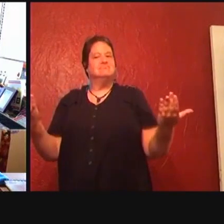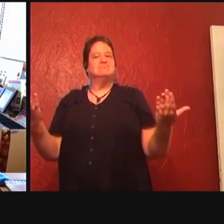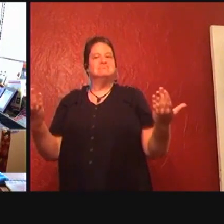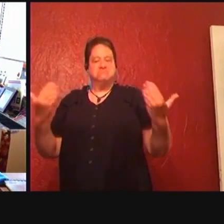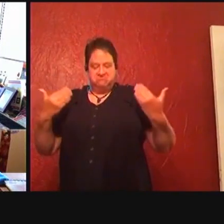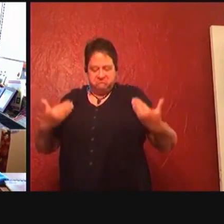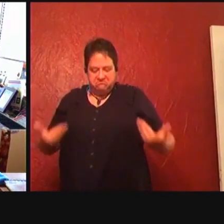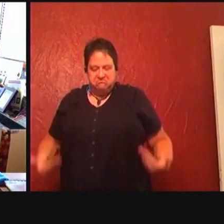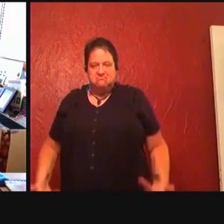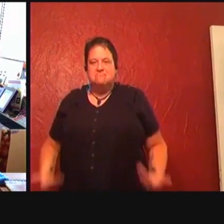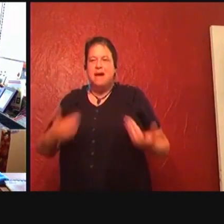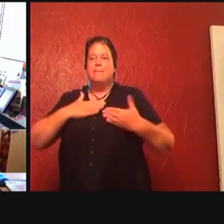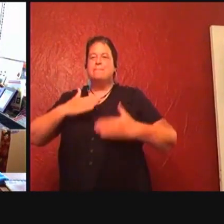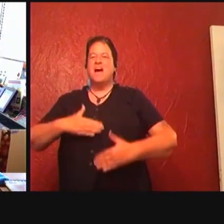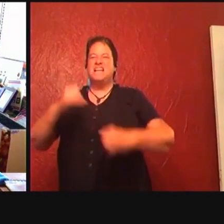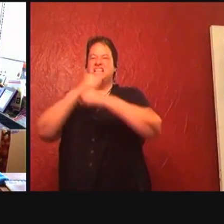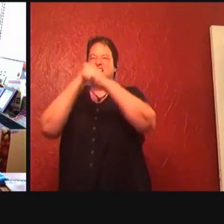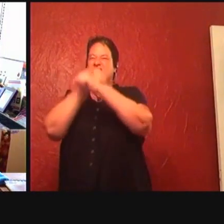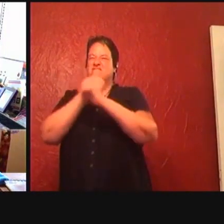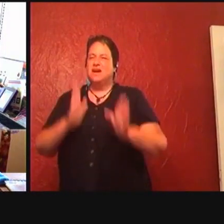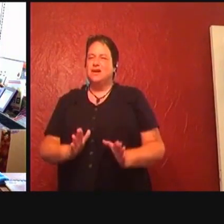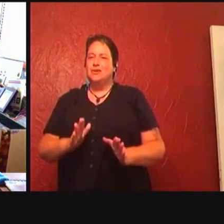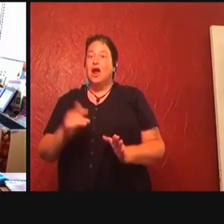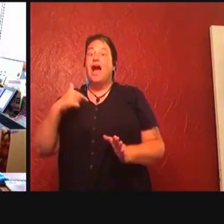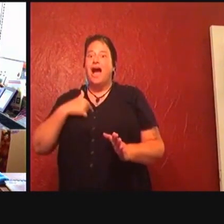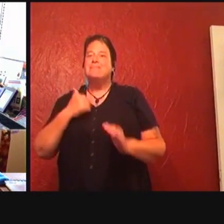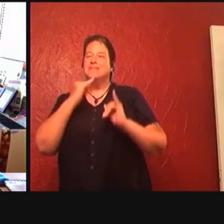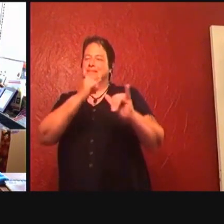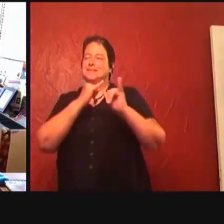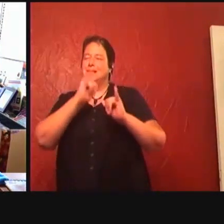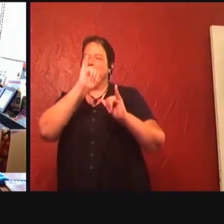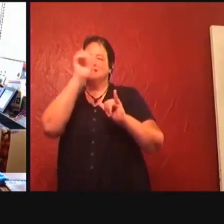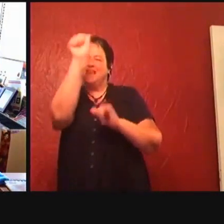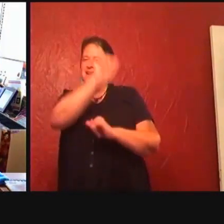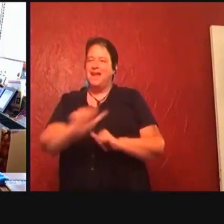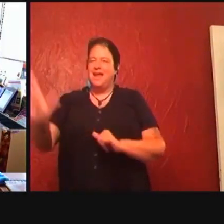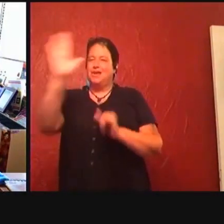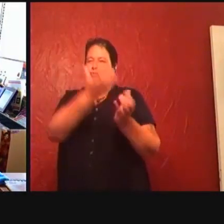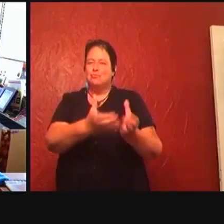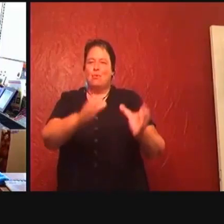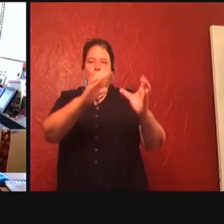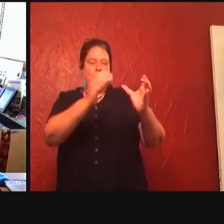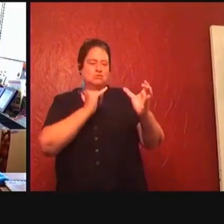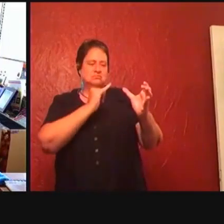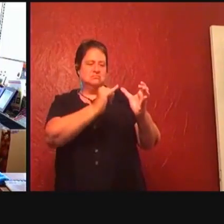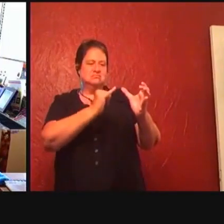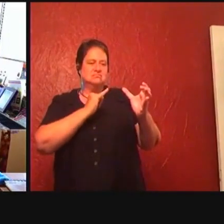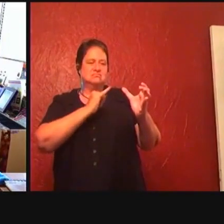I'm that old Tibetan.